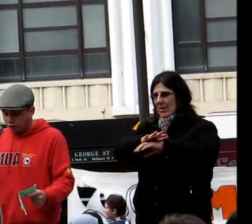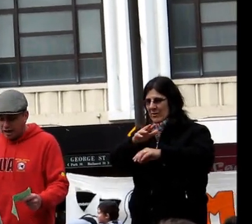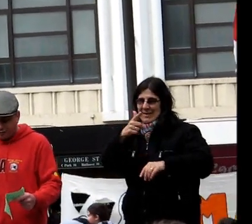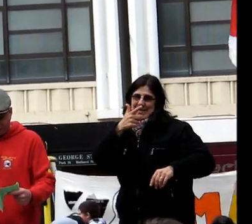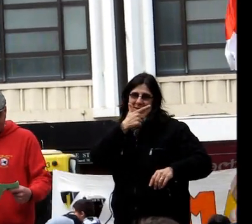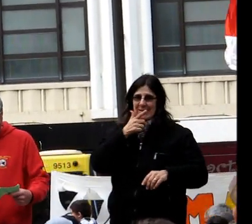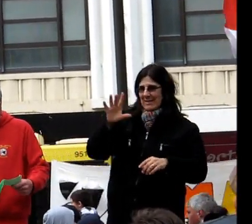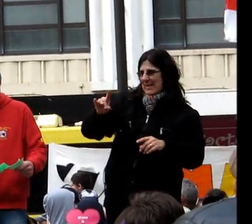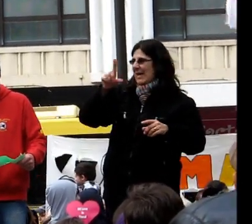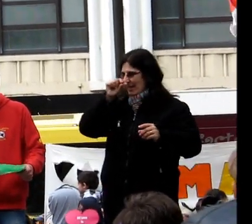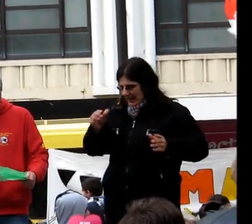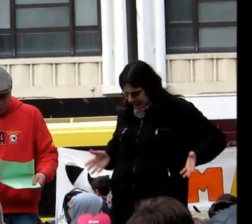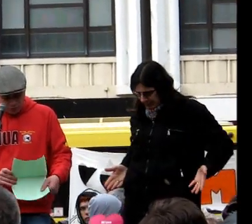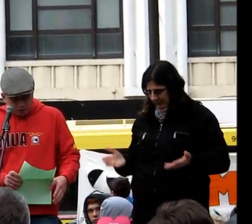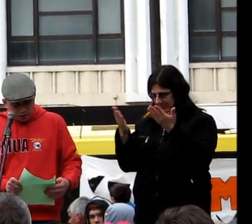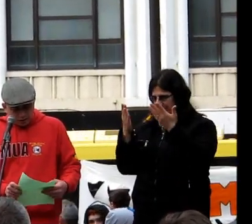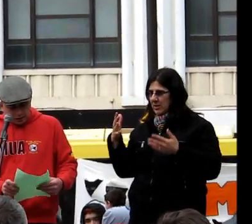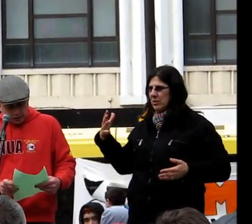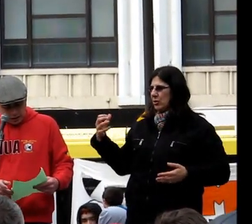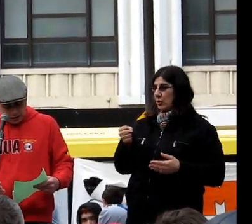choose to love.